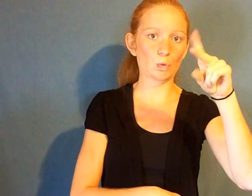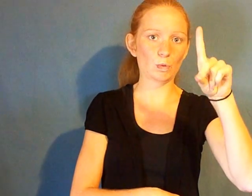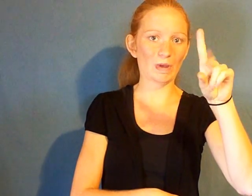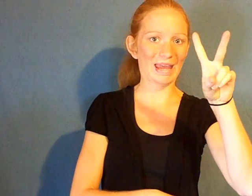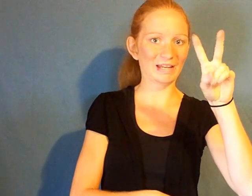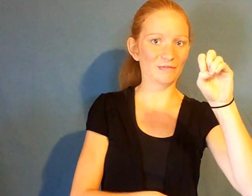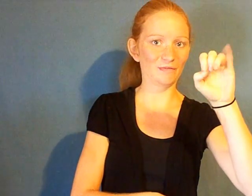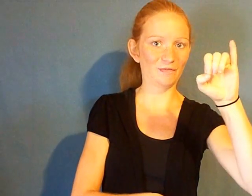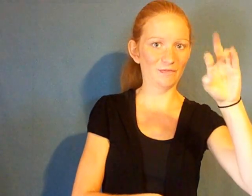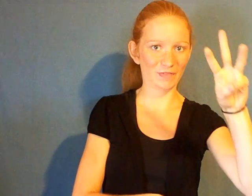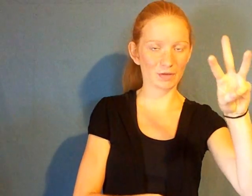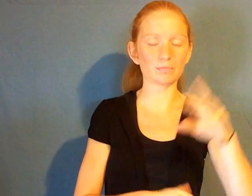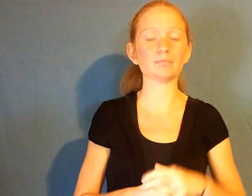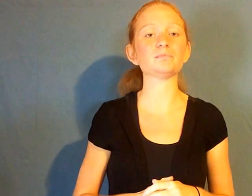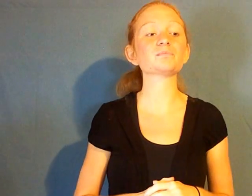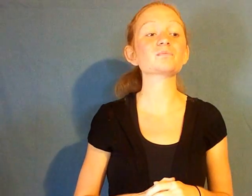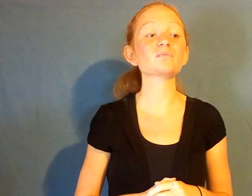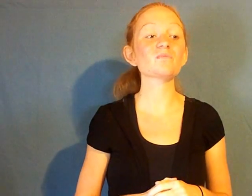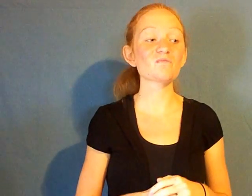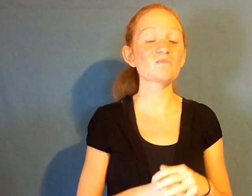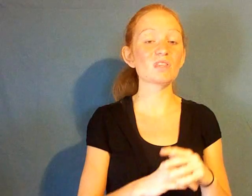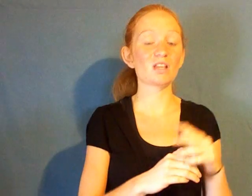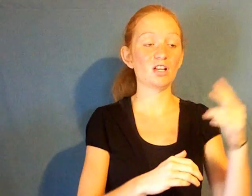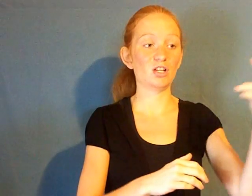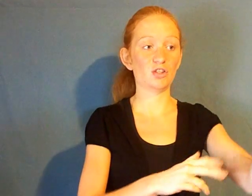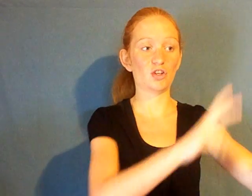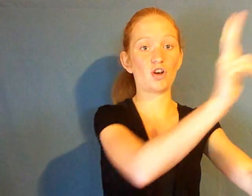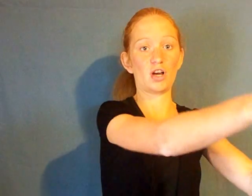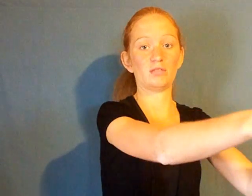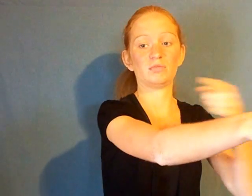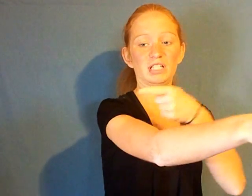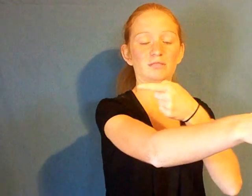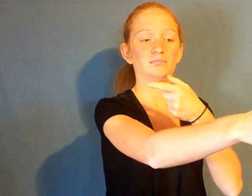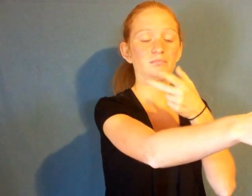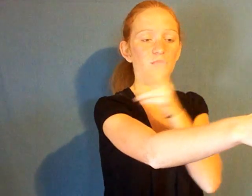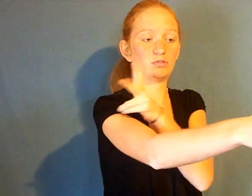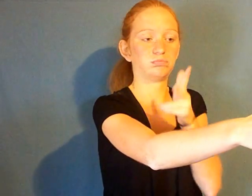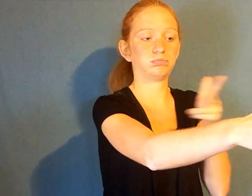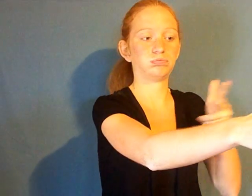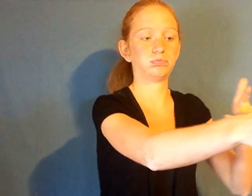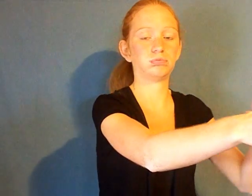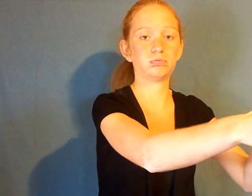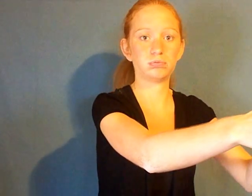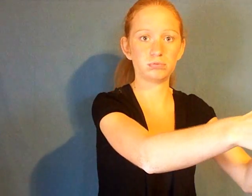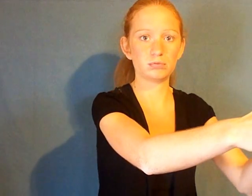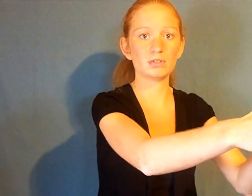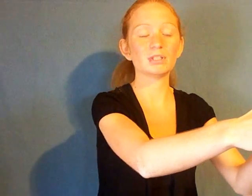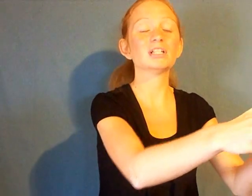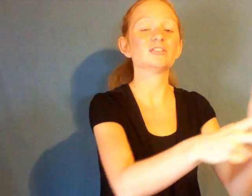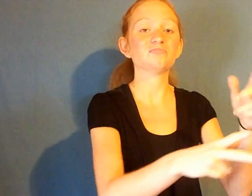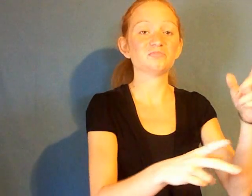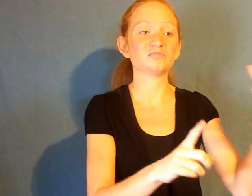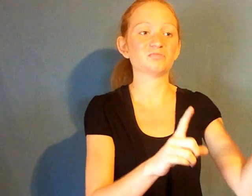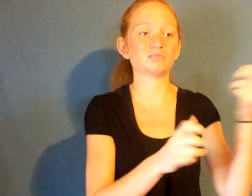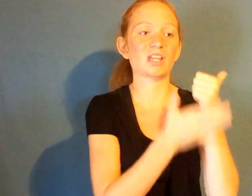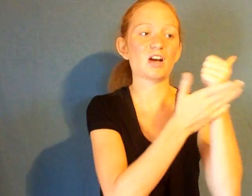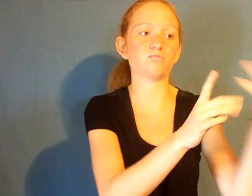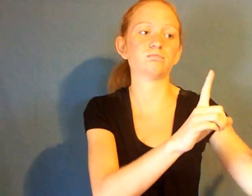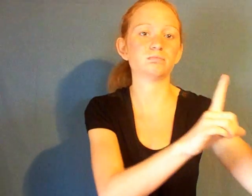at Grandview in a yard. And so he got in on the foot chase and everything and got to help tackle the man. Well, this man